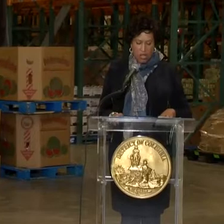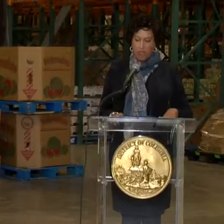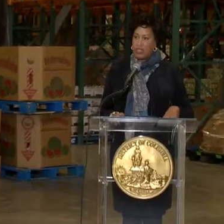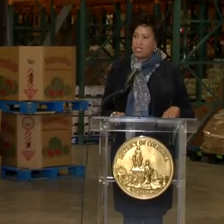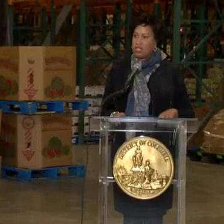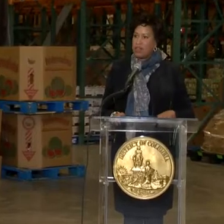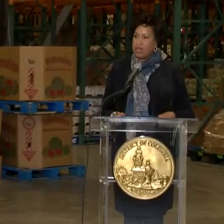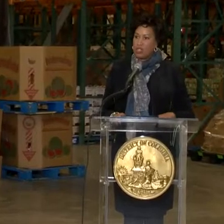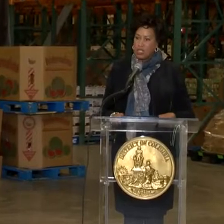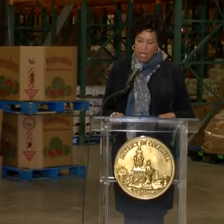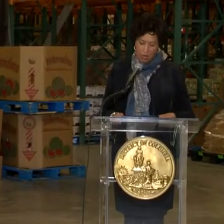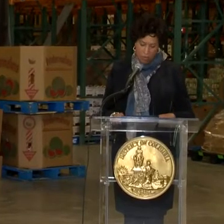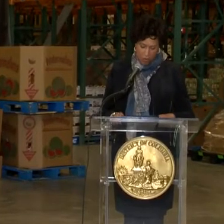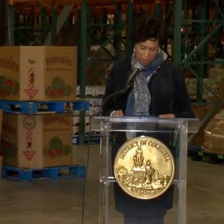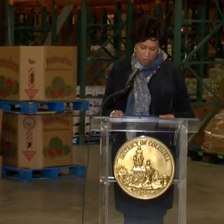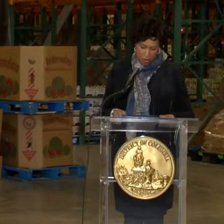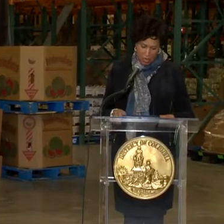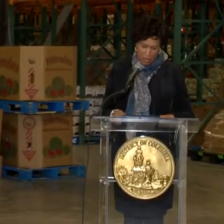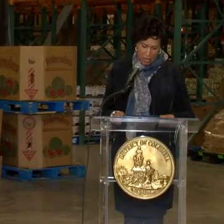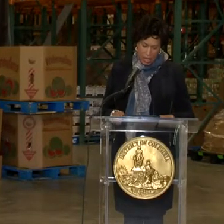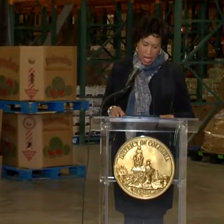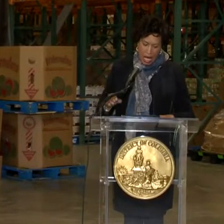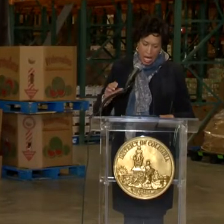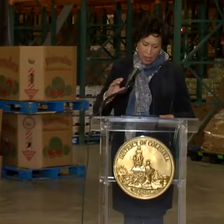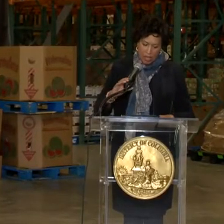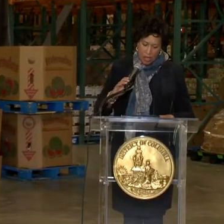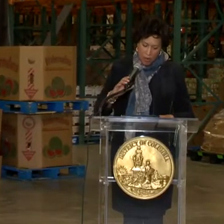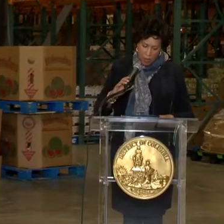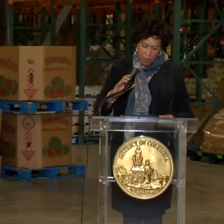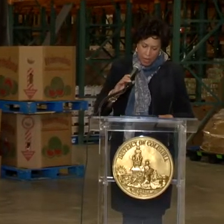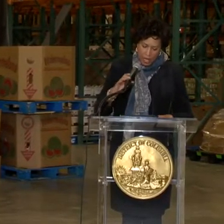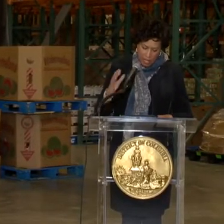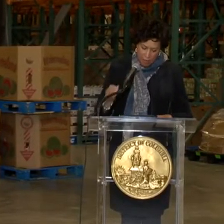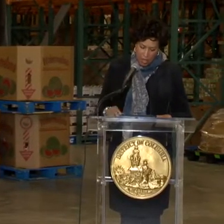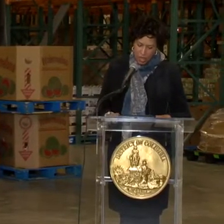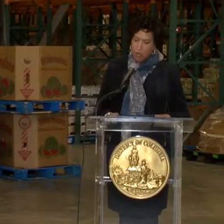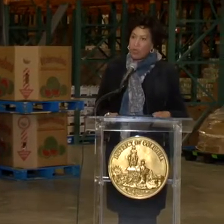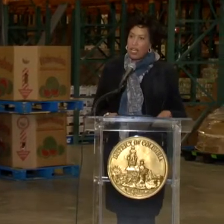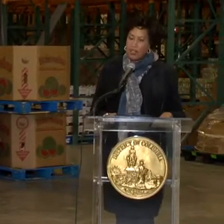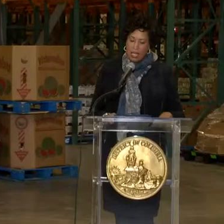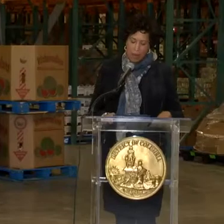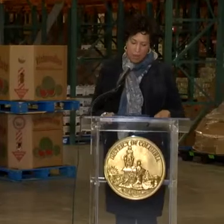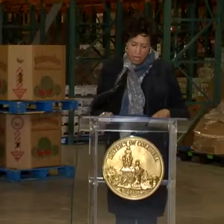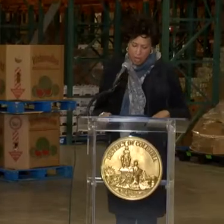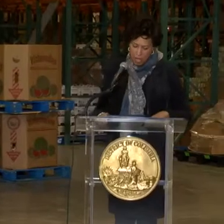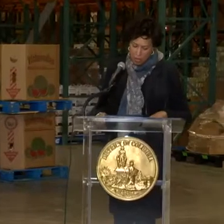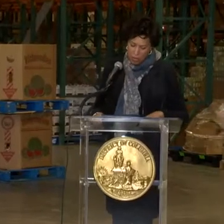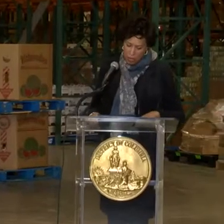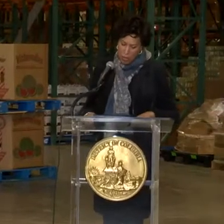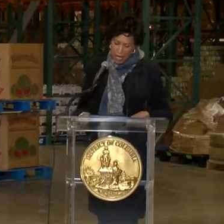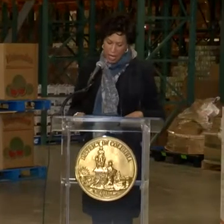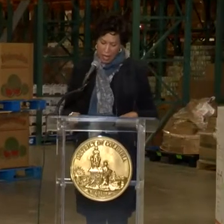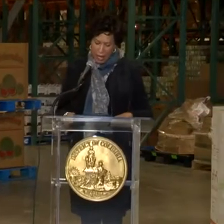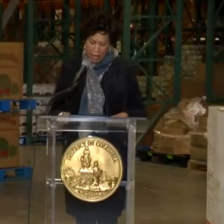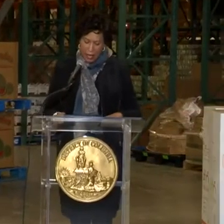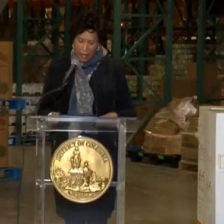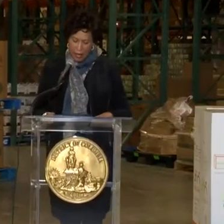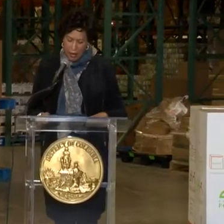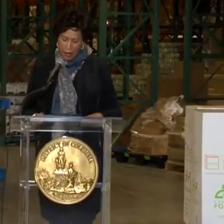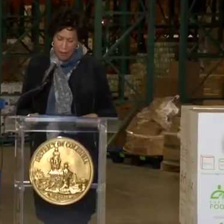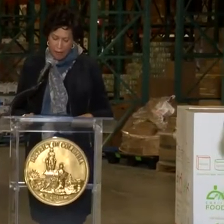of the Mayor's Office of Budget and Performance. So, as I mentioned, we're at the Capital Area Food